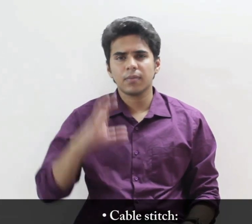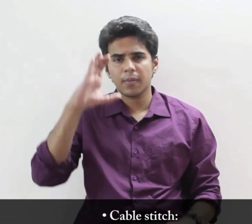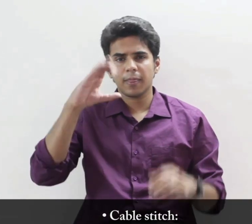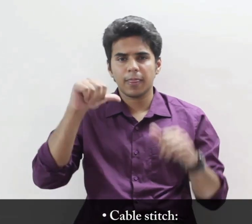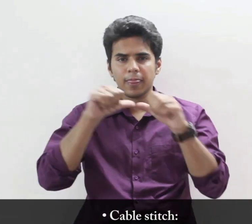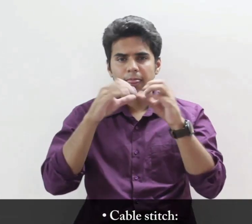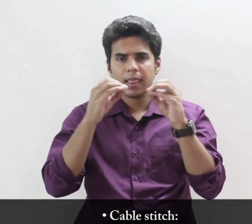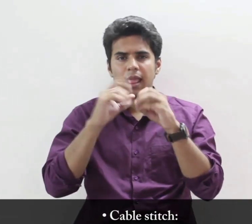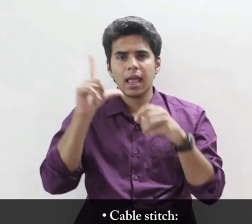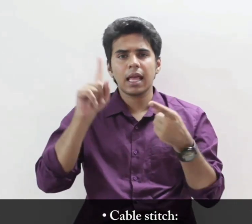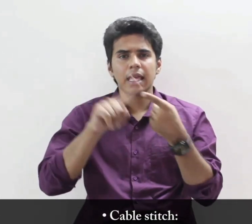Cable stitch,